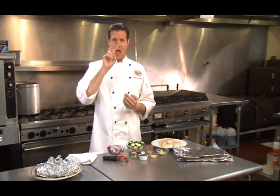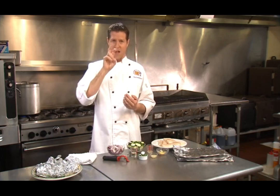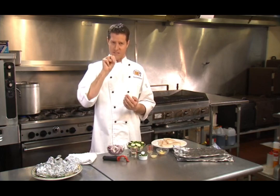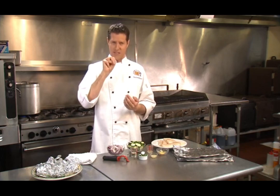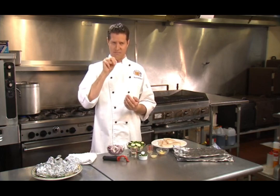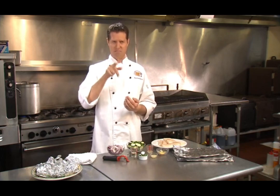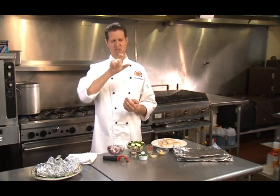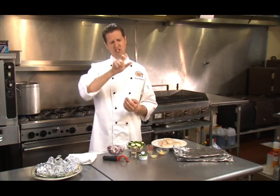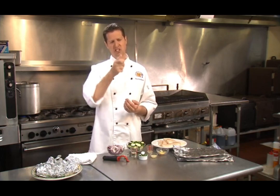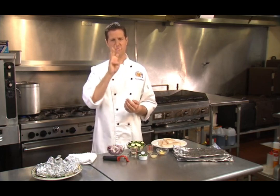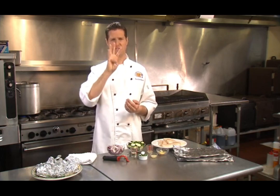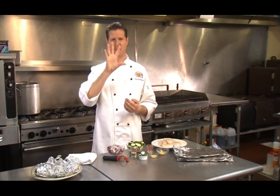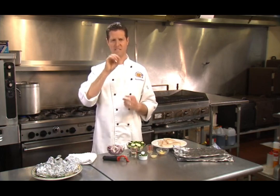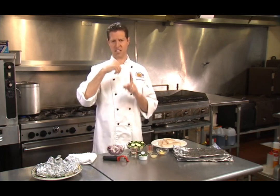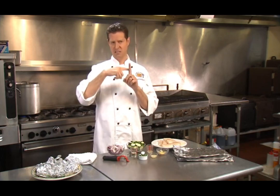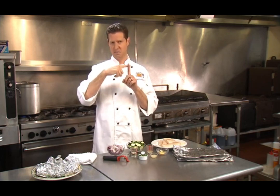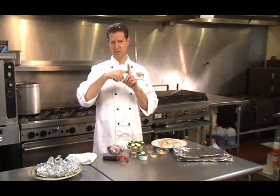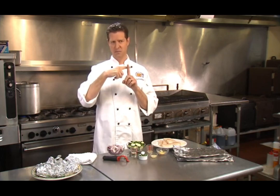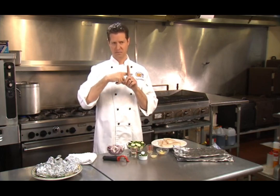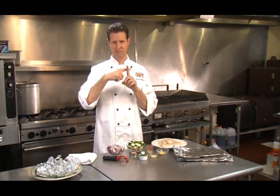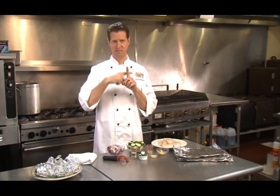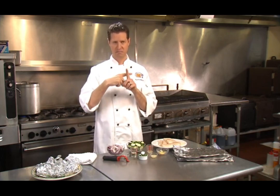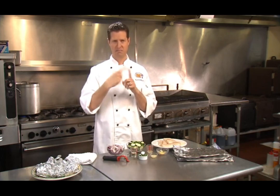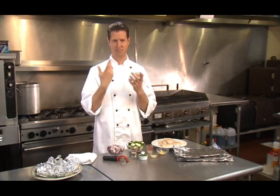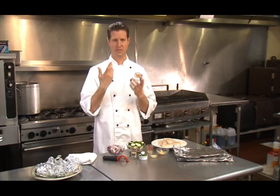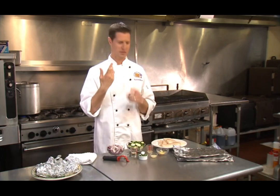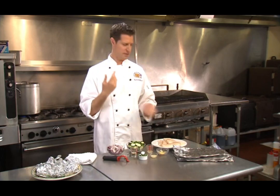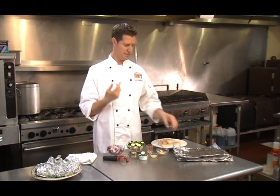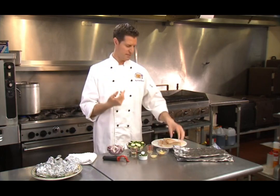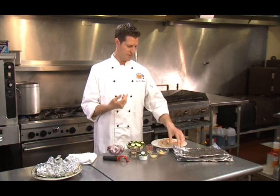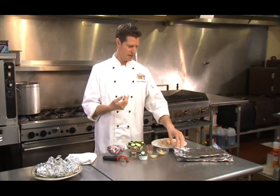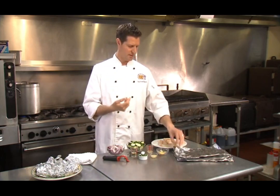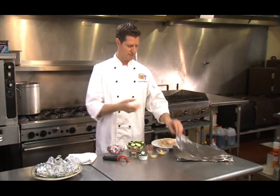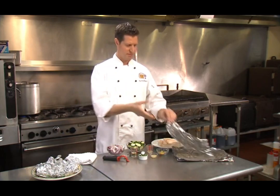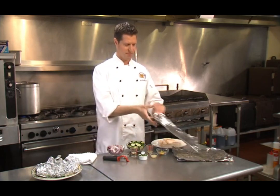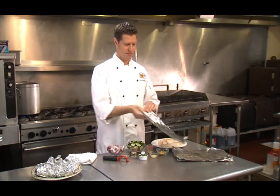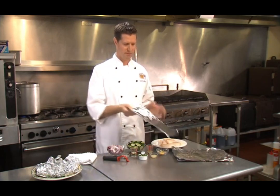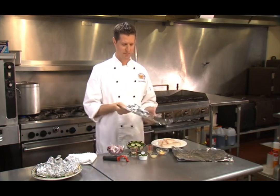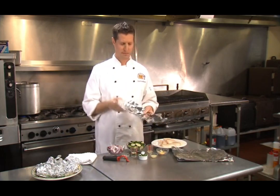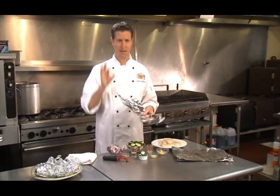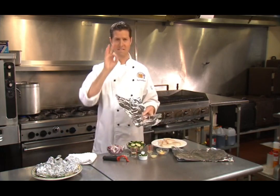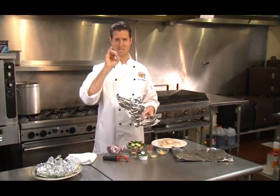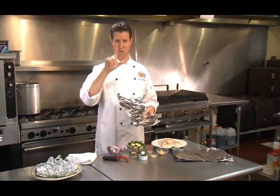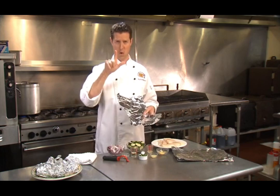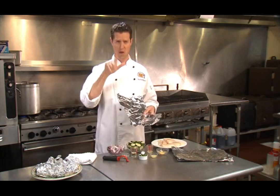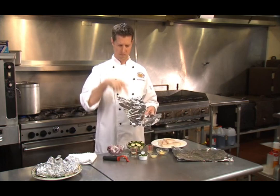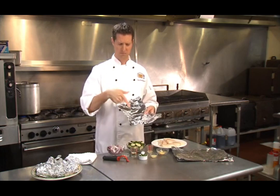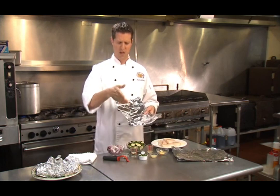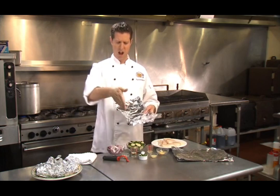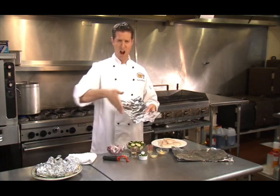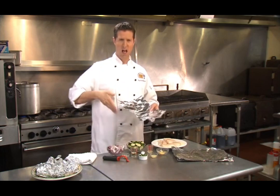Preheat the oven to 450 degrees. Cut 4 pieces of foil, 12 inches